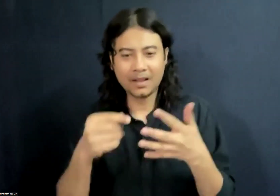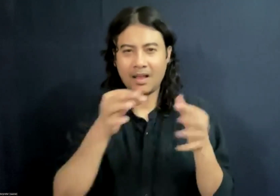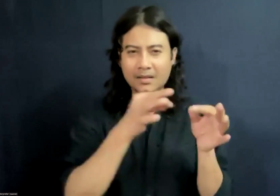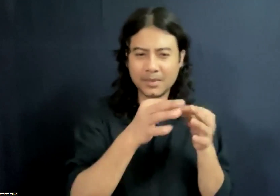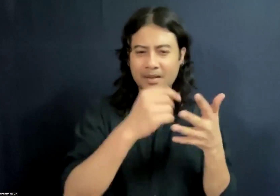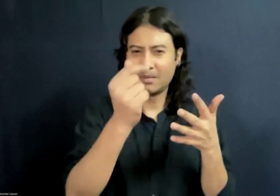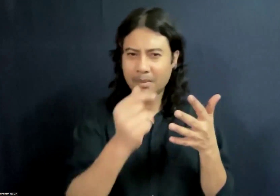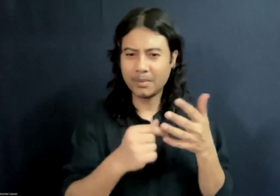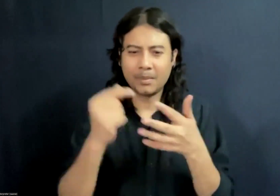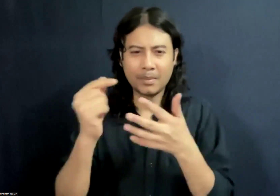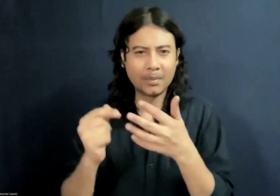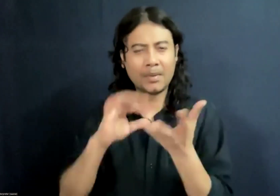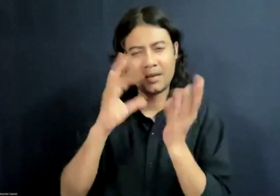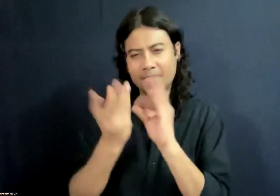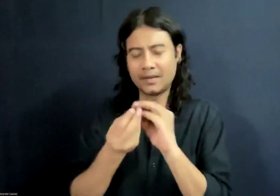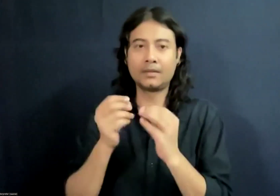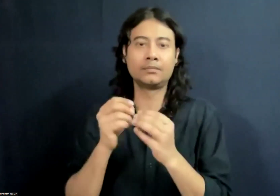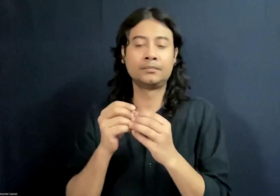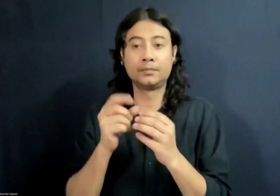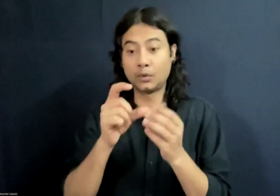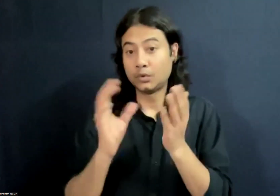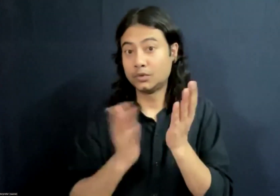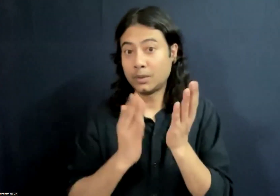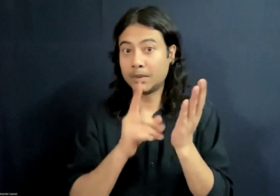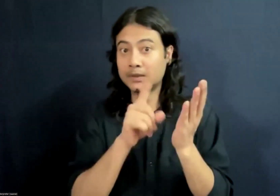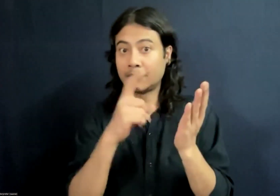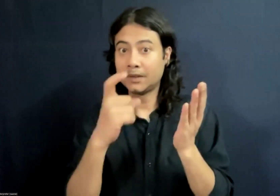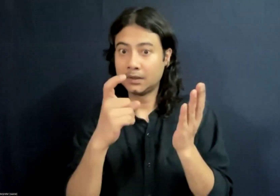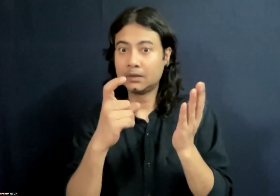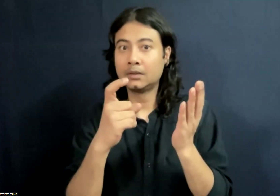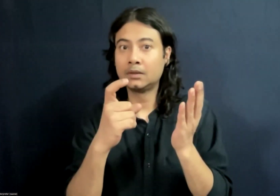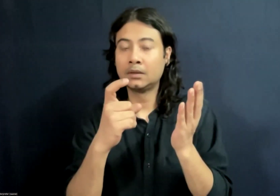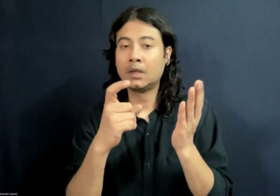which talks only about charity.